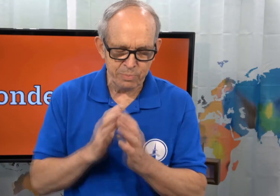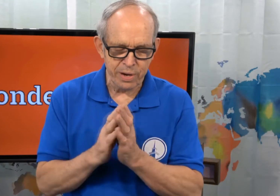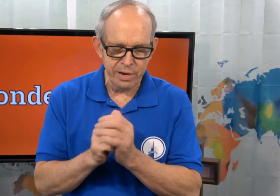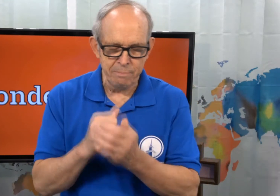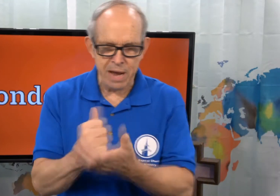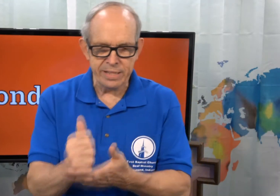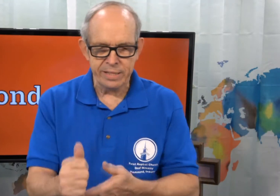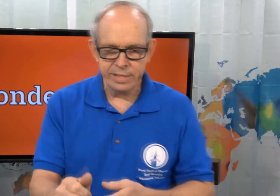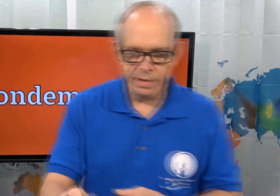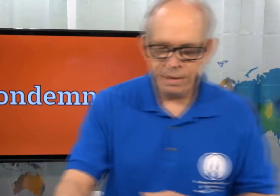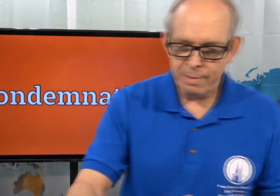pray, amen.